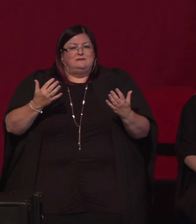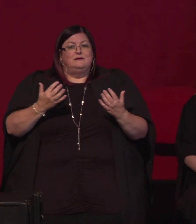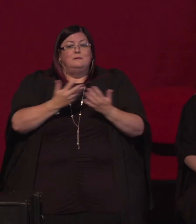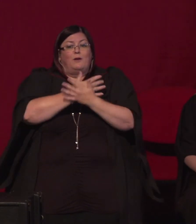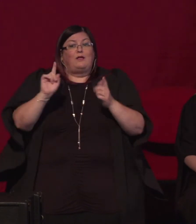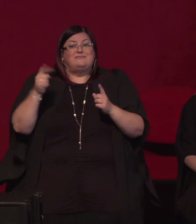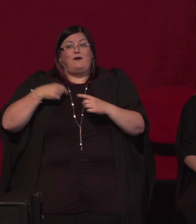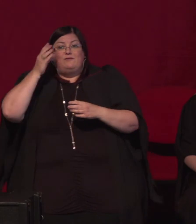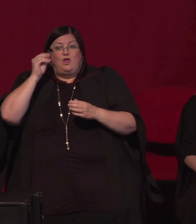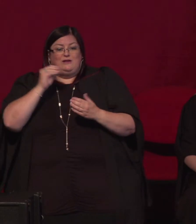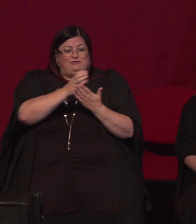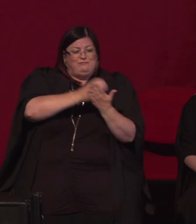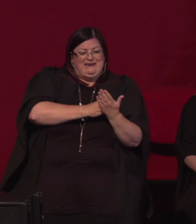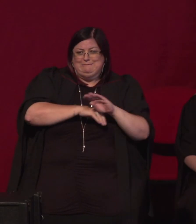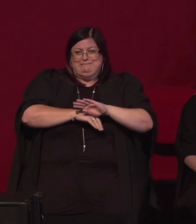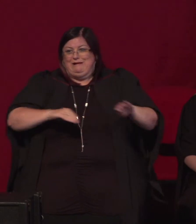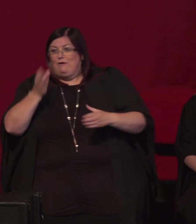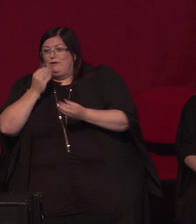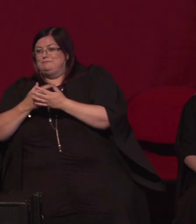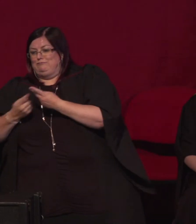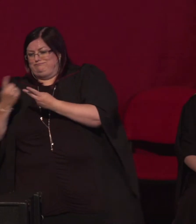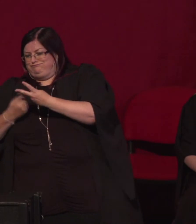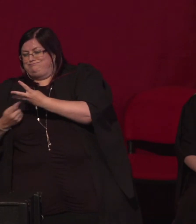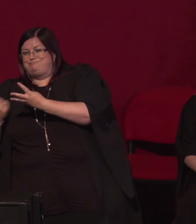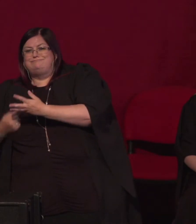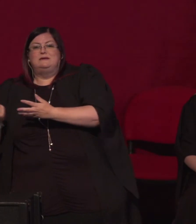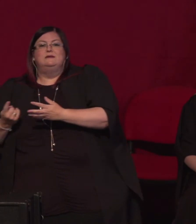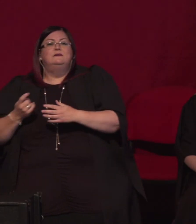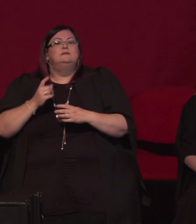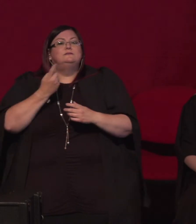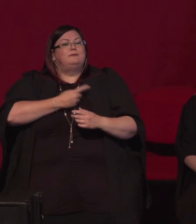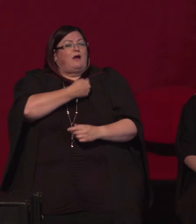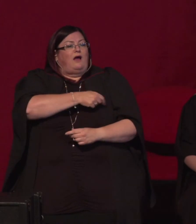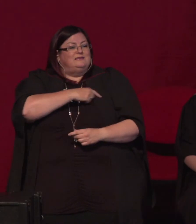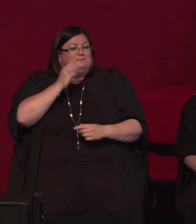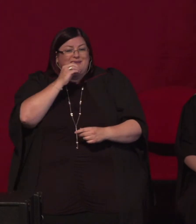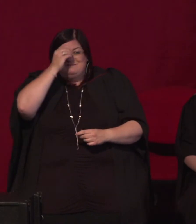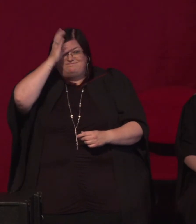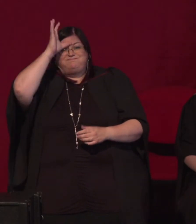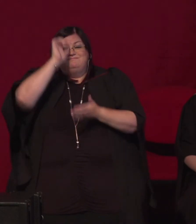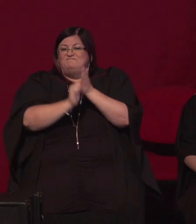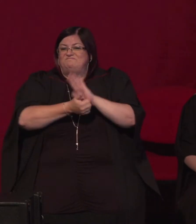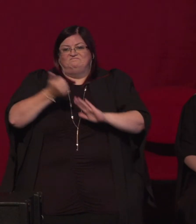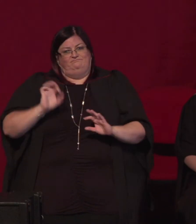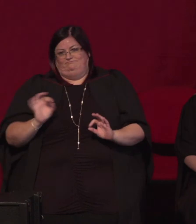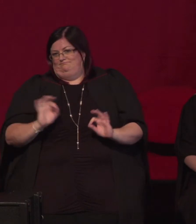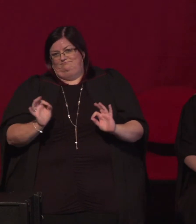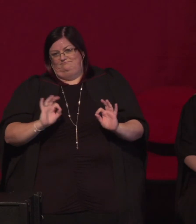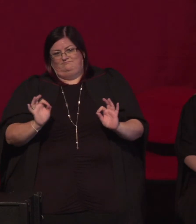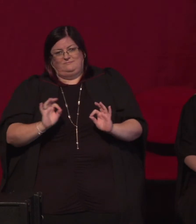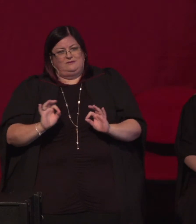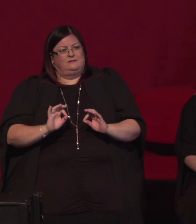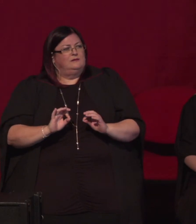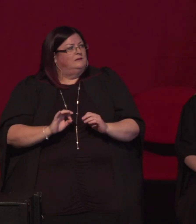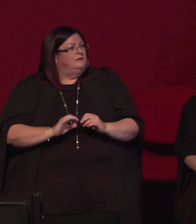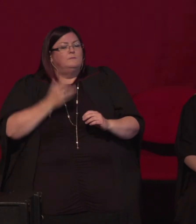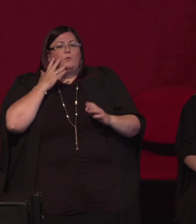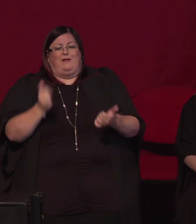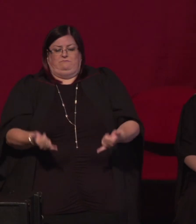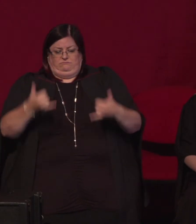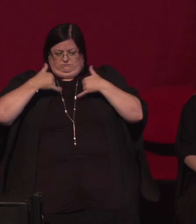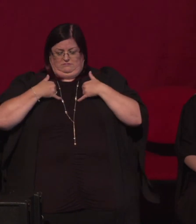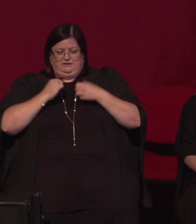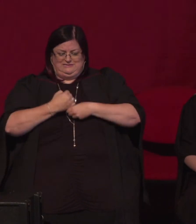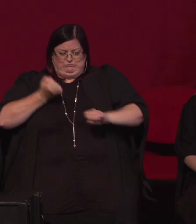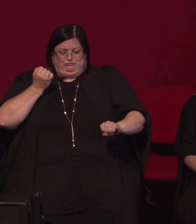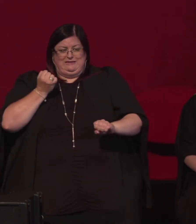syllabus. To be honest, I wasn't particularly academic, but once I had my degree and I